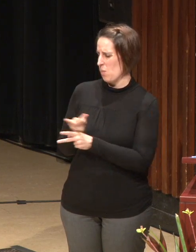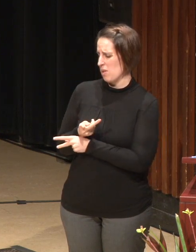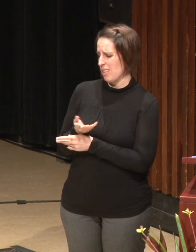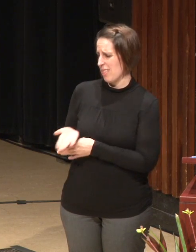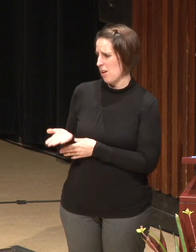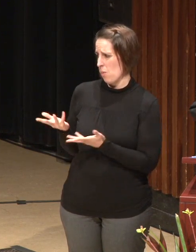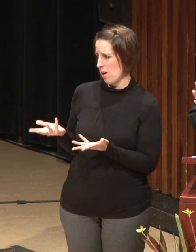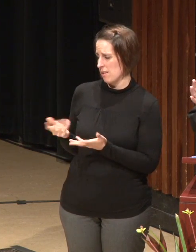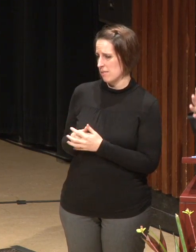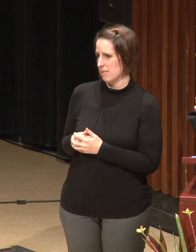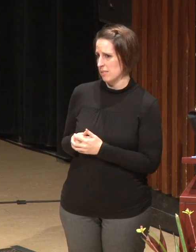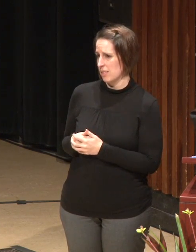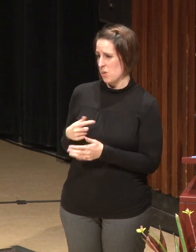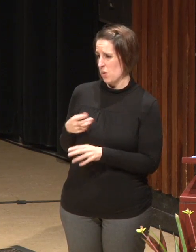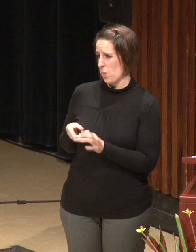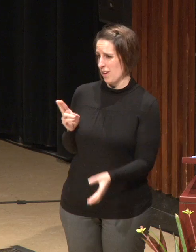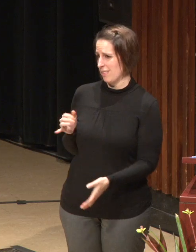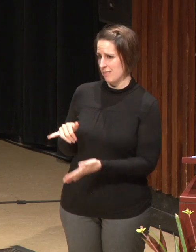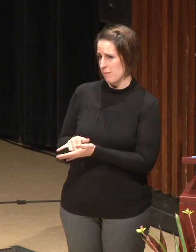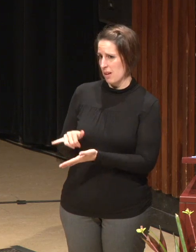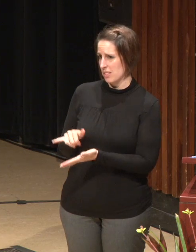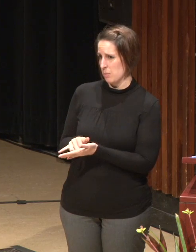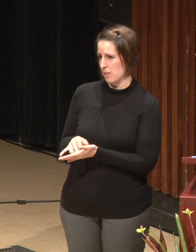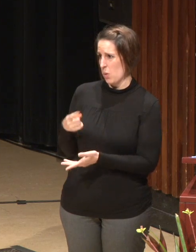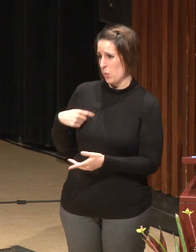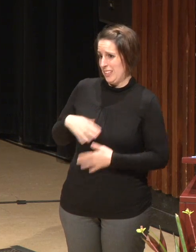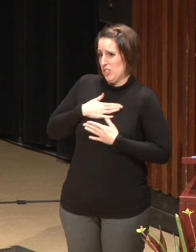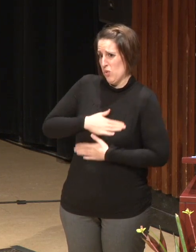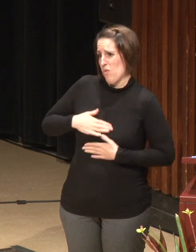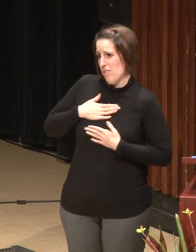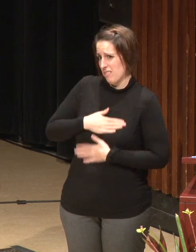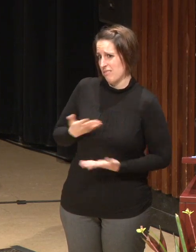is? We can't even quit. We like this."